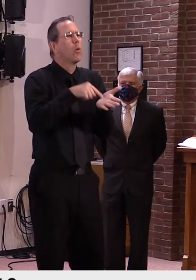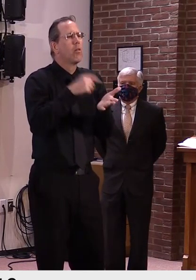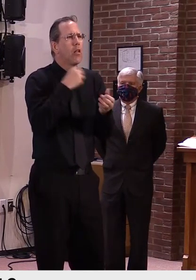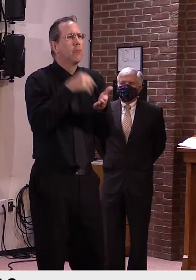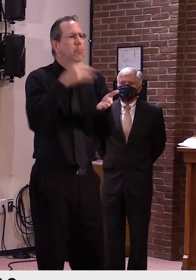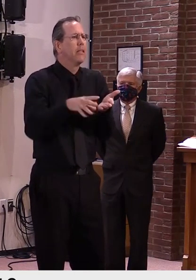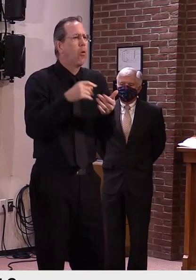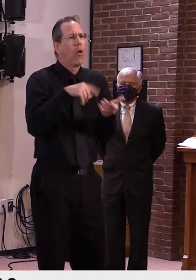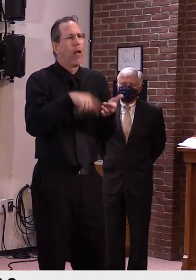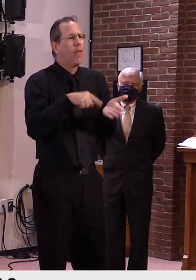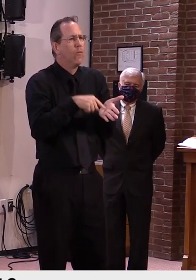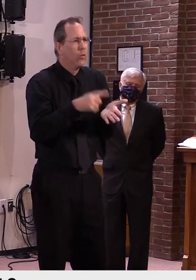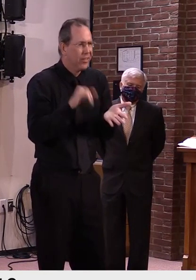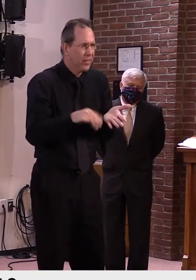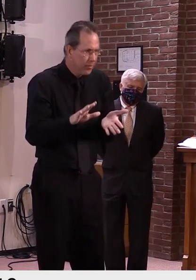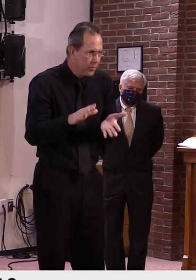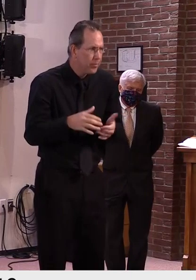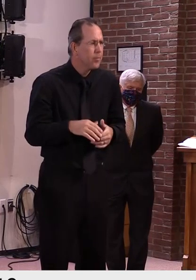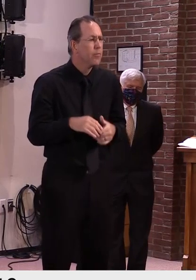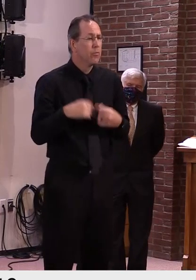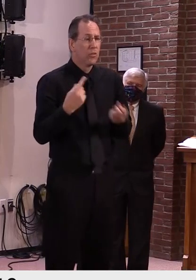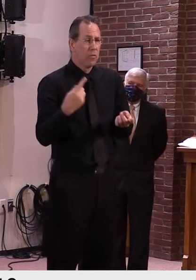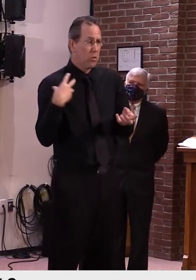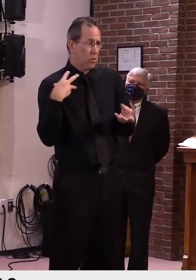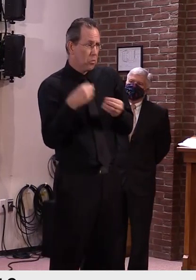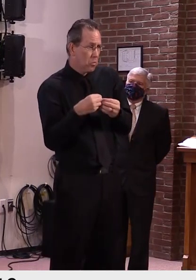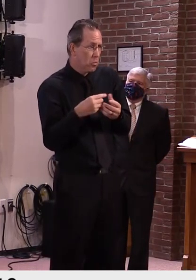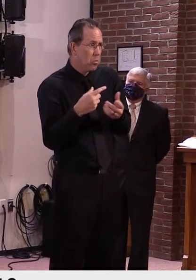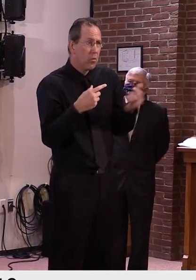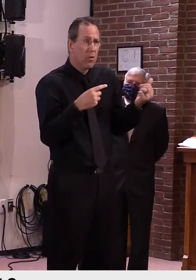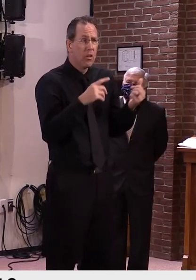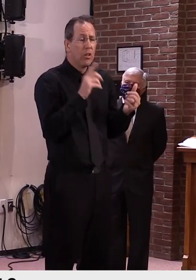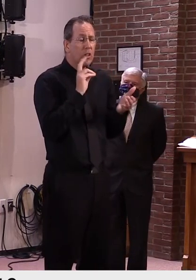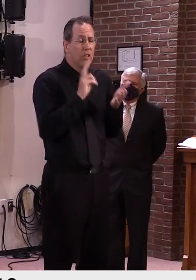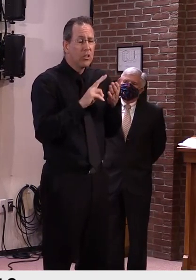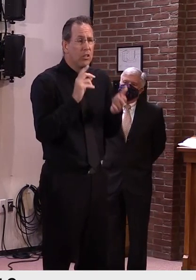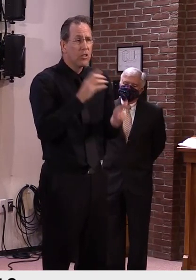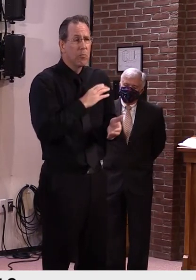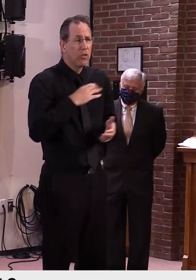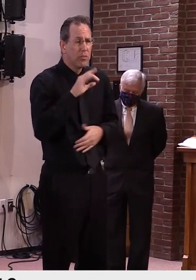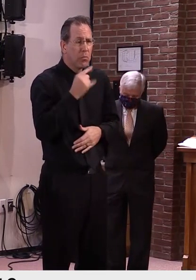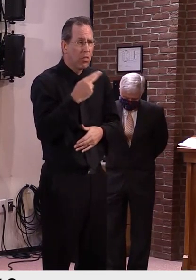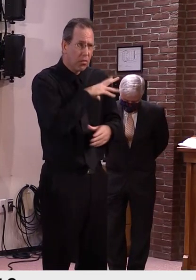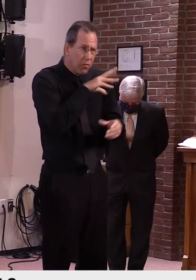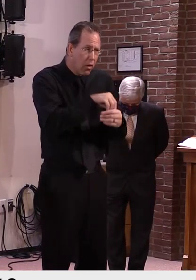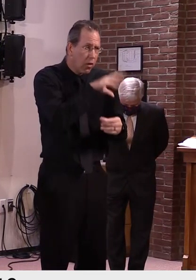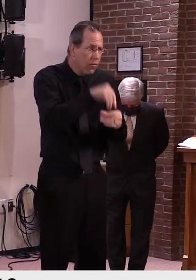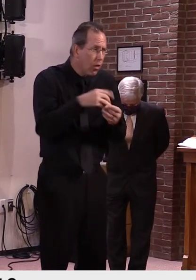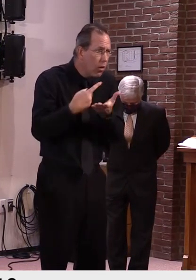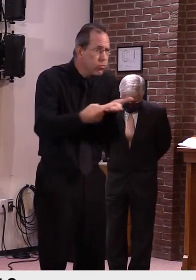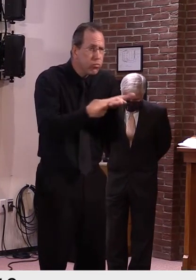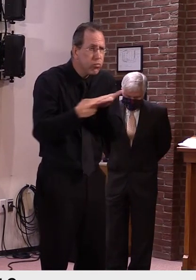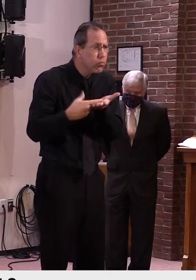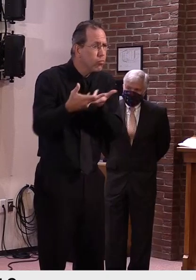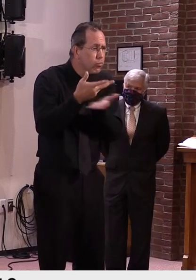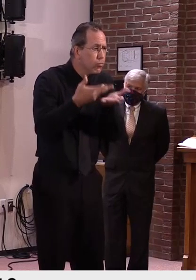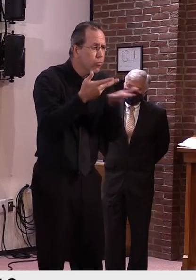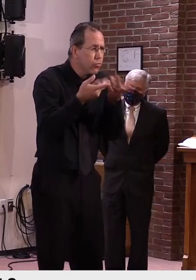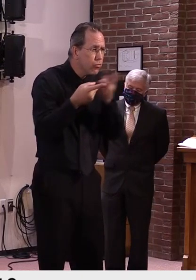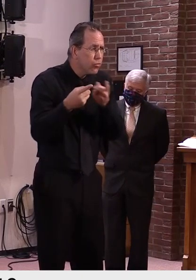engaging as we speak, and we'll continue to try and improve because we know that issue didn't go away. It's still